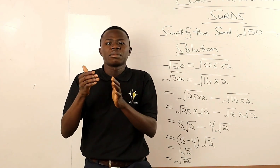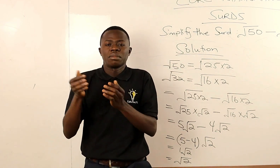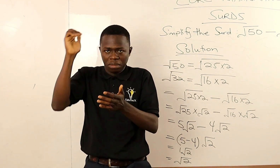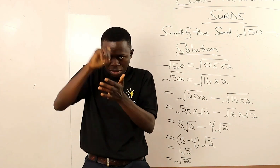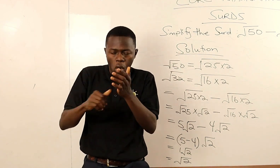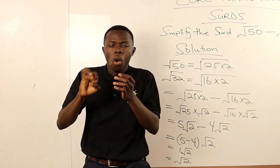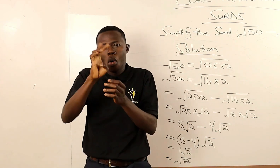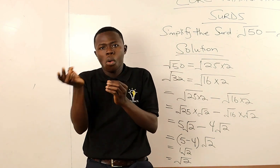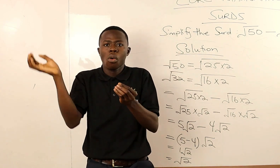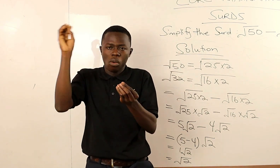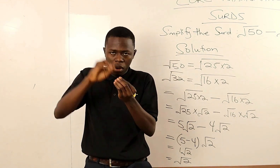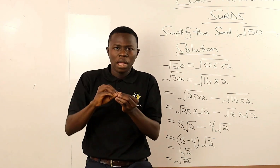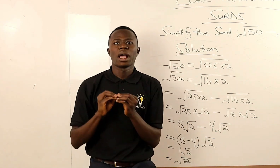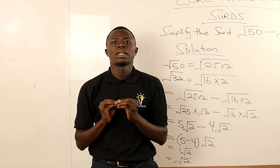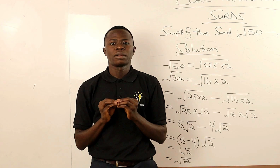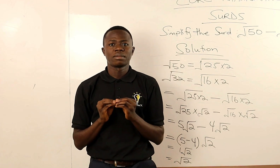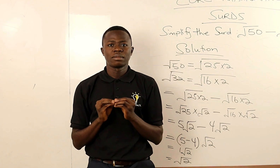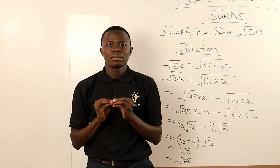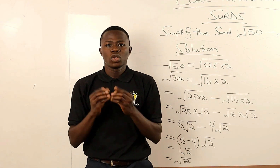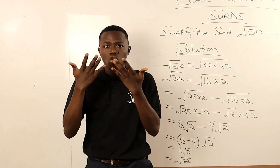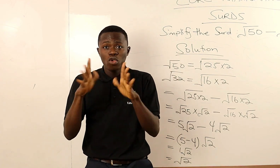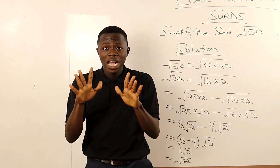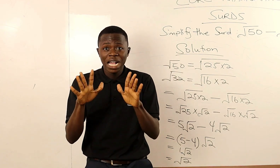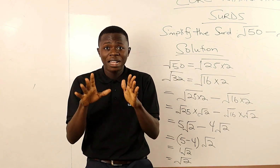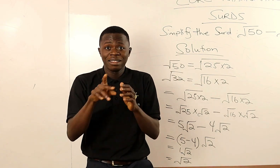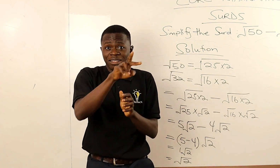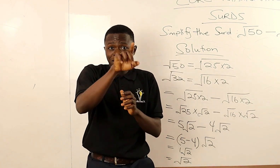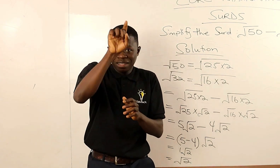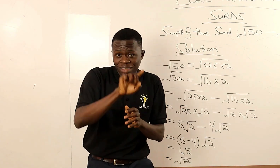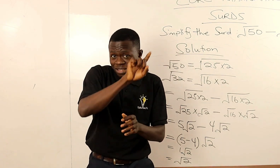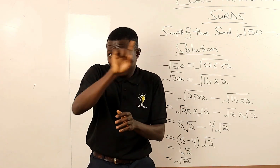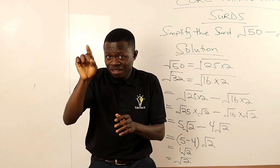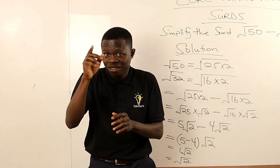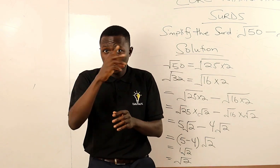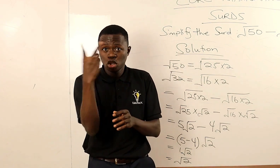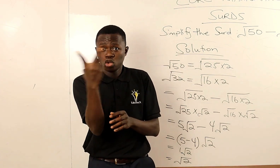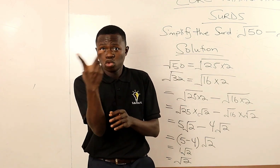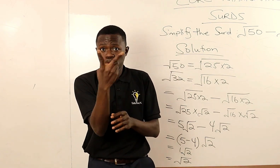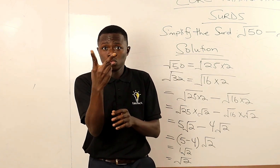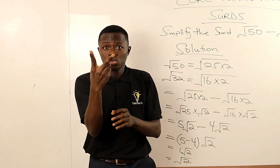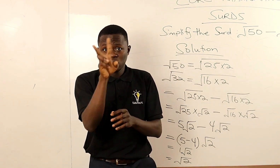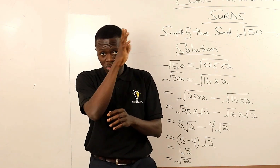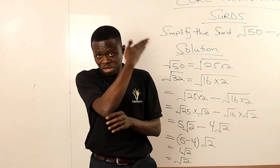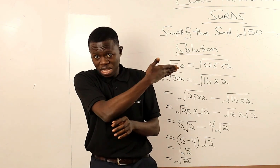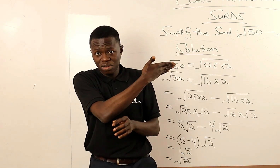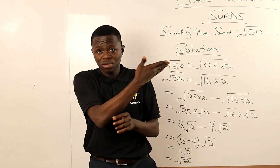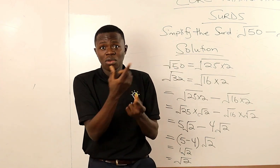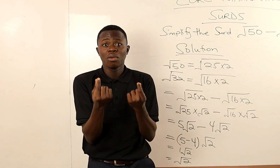Then after that, the two sets that are there, you realize if the numbers are the same, we